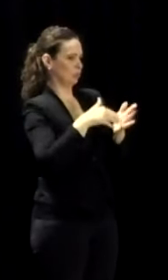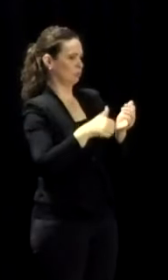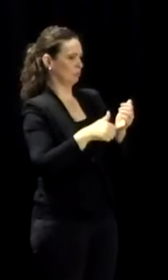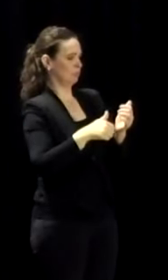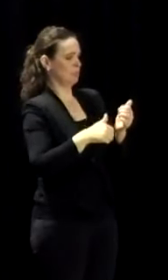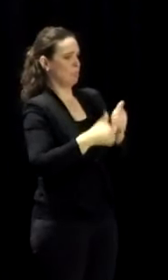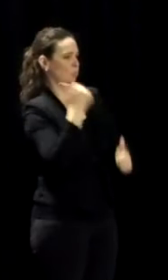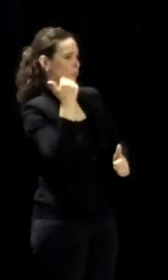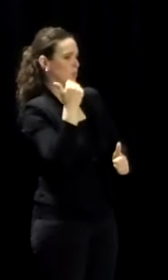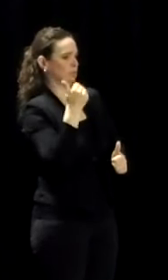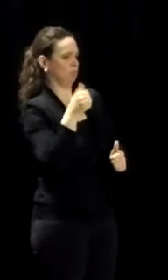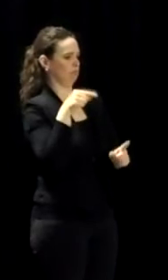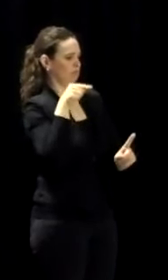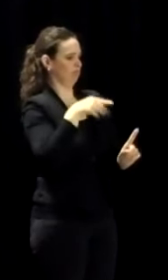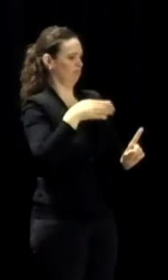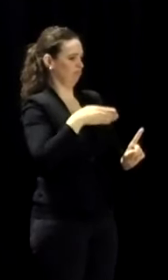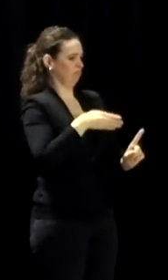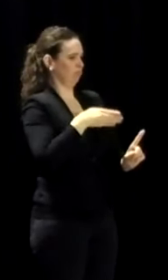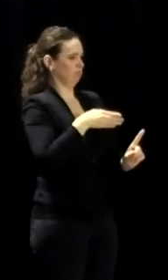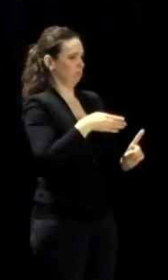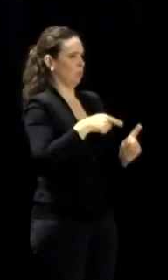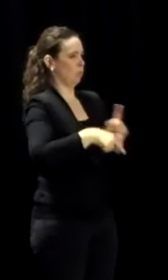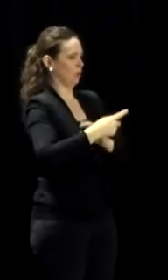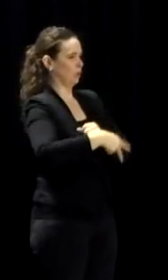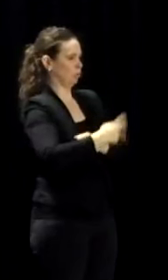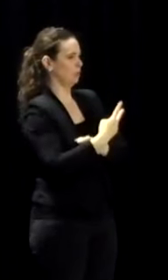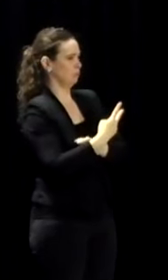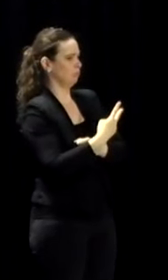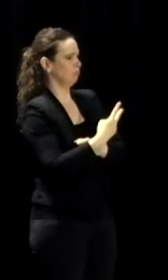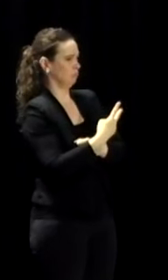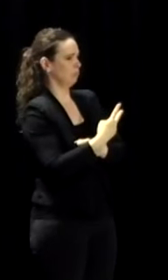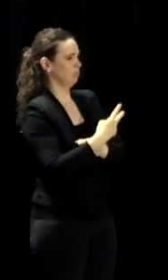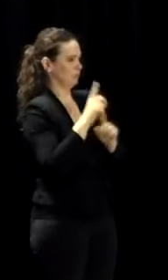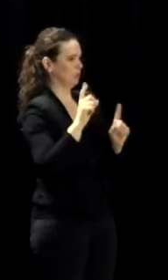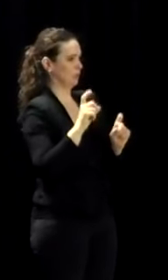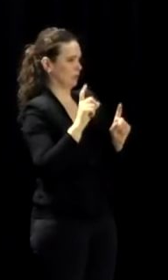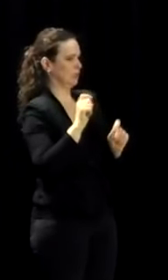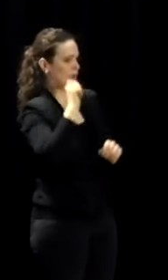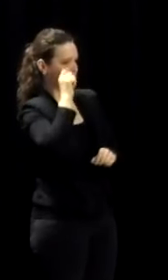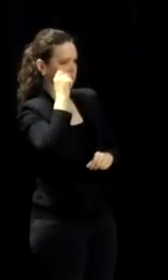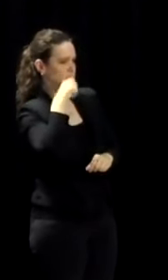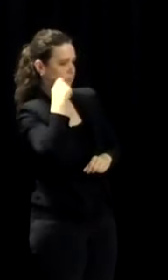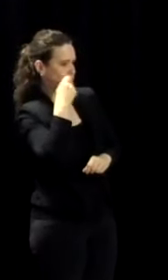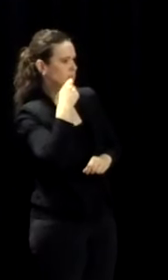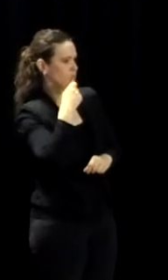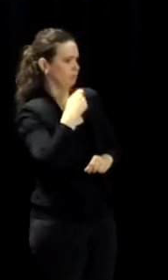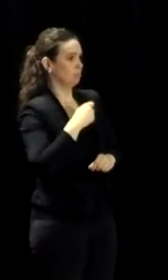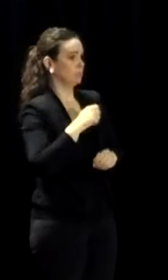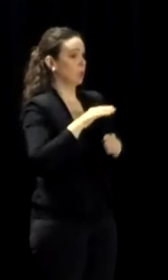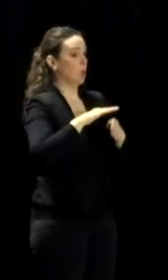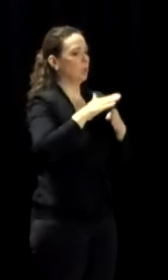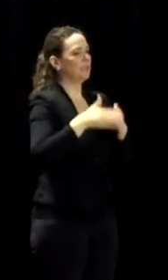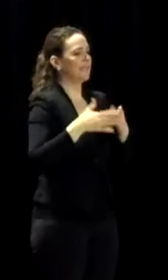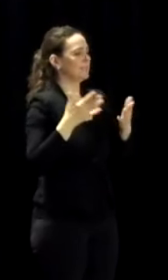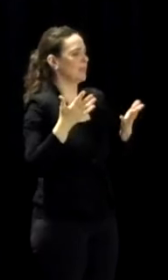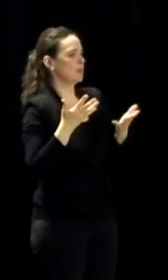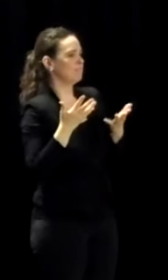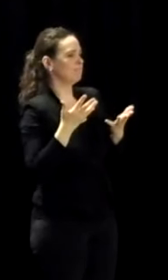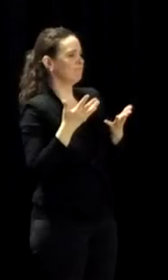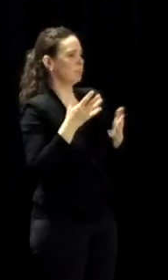facilities really for testing in the community. So Krause's may be doing weekend testing now. At one point they weren't.